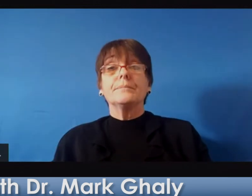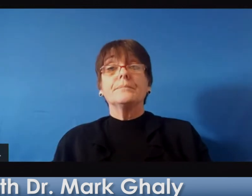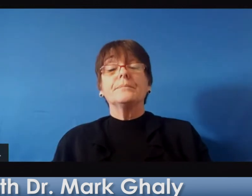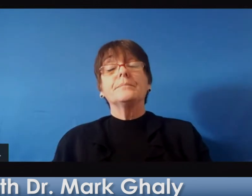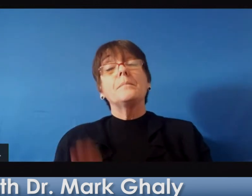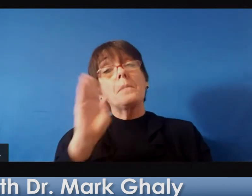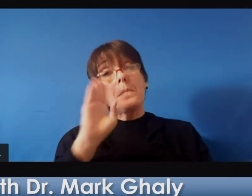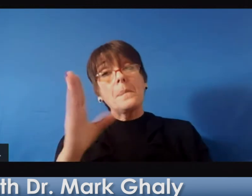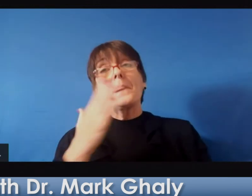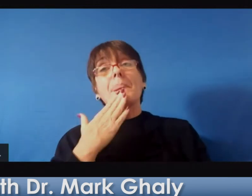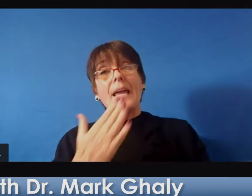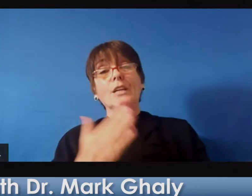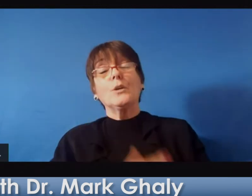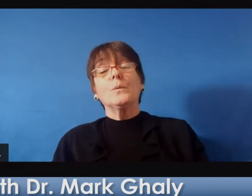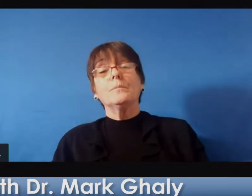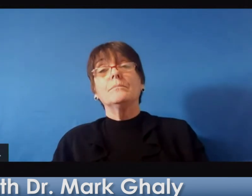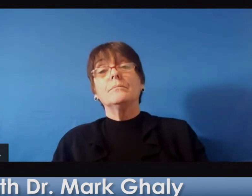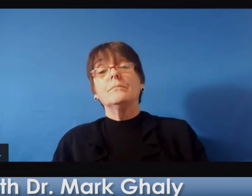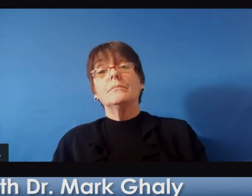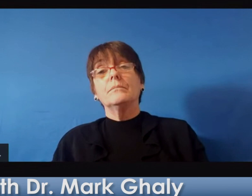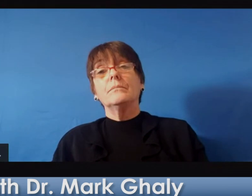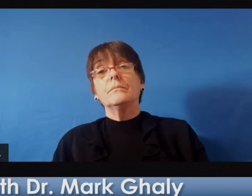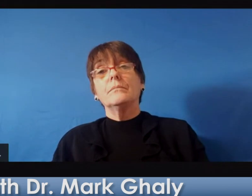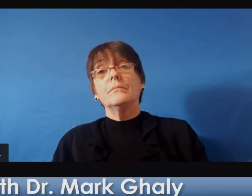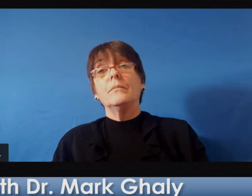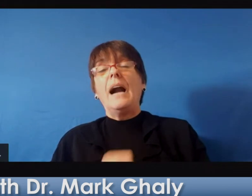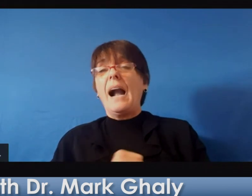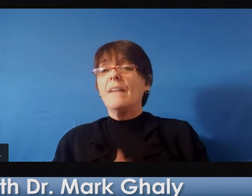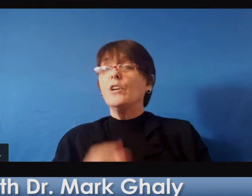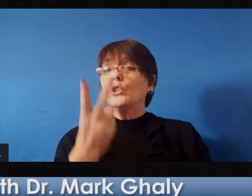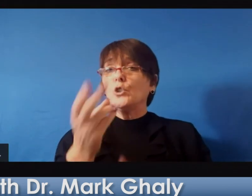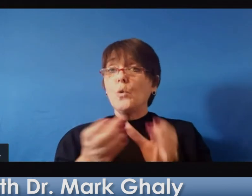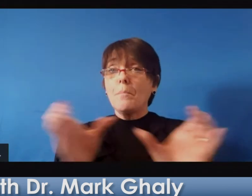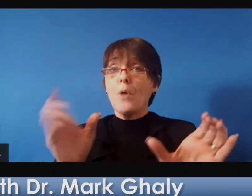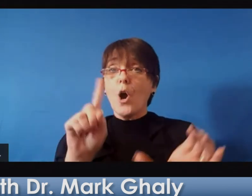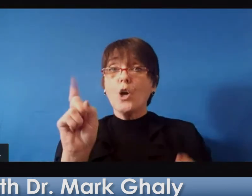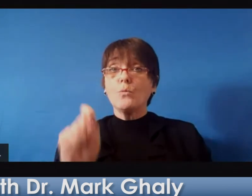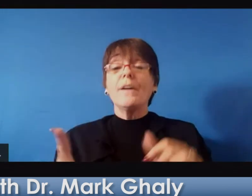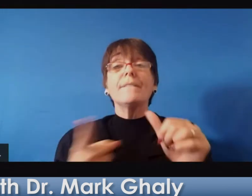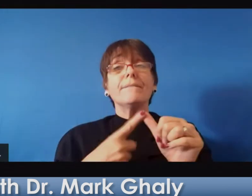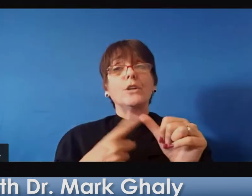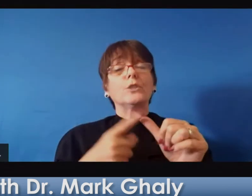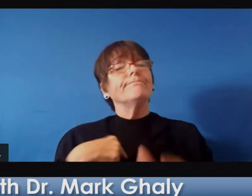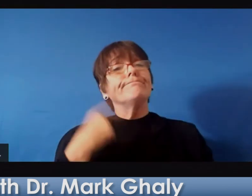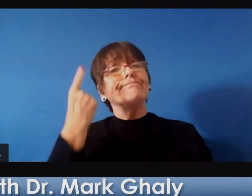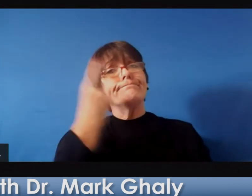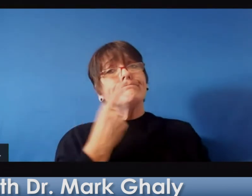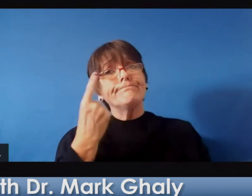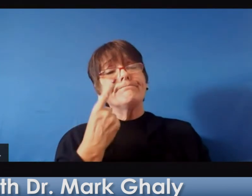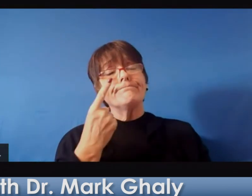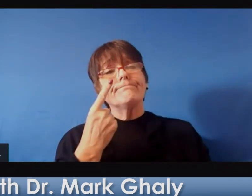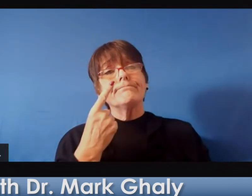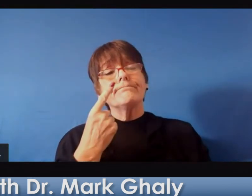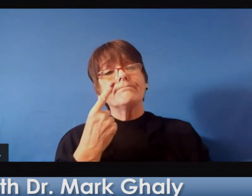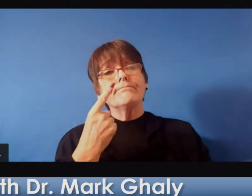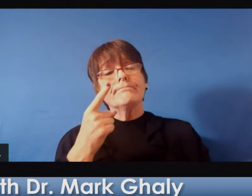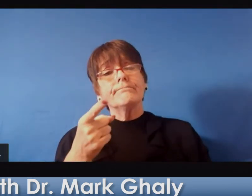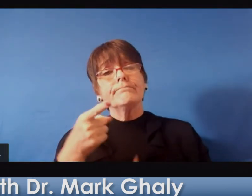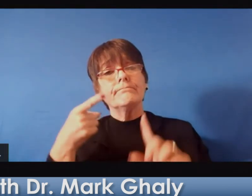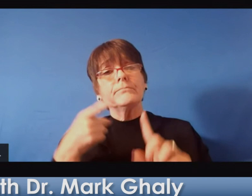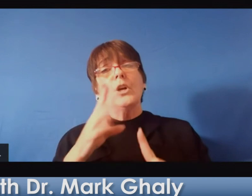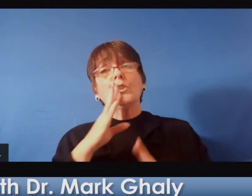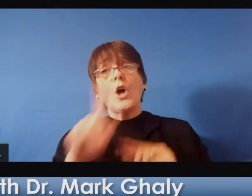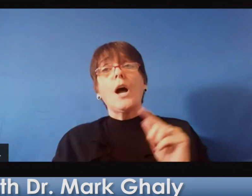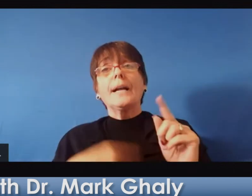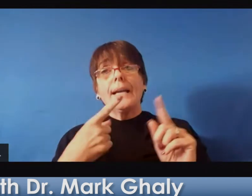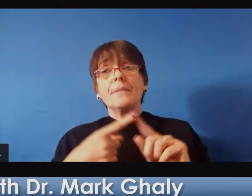Hi, thanks for taking my question. I have, well, it's kind of a two-part question. First, I'm wondering, are you talking, obviously I'm talking about San